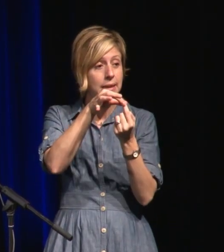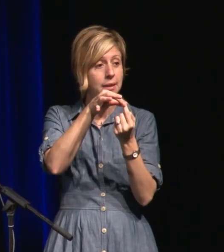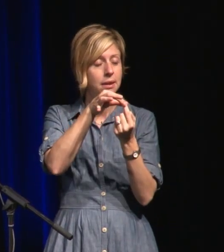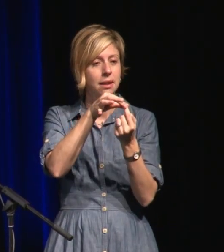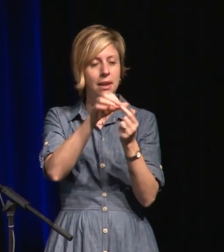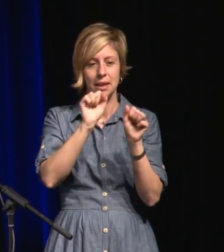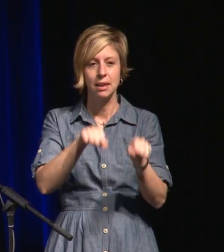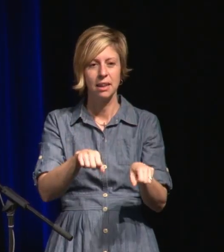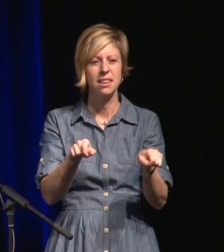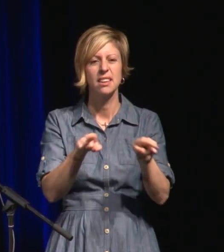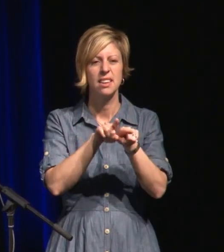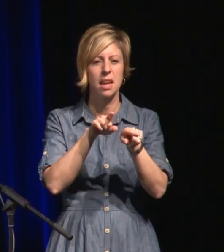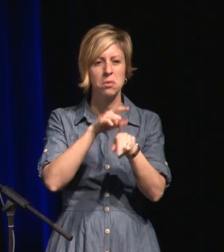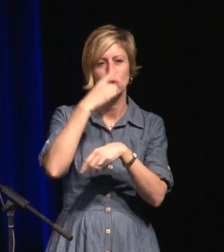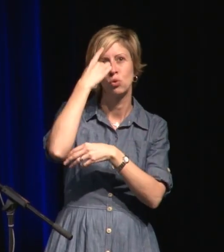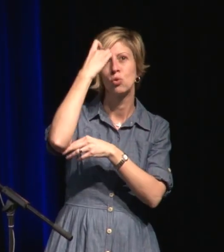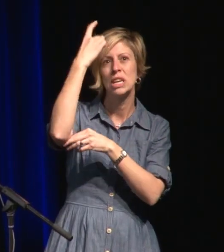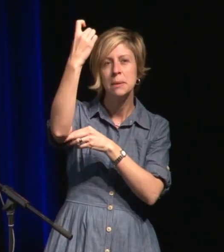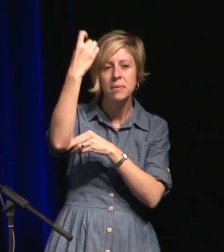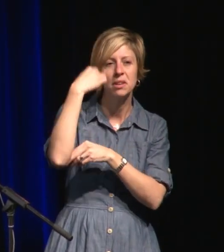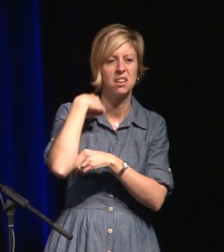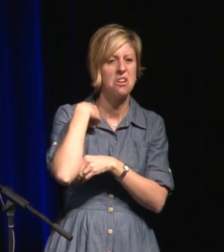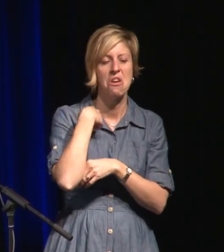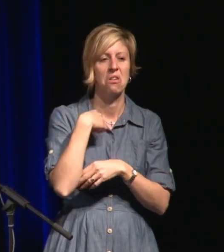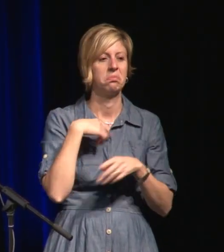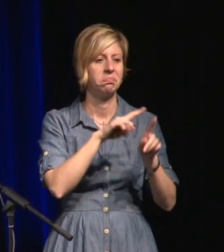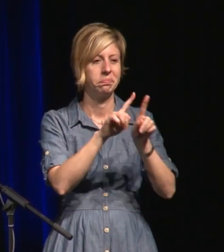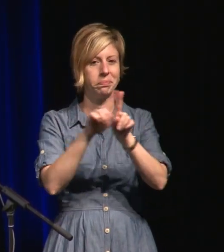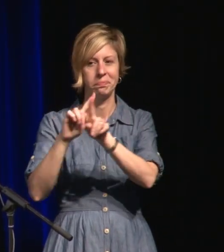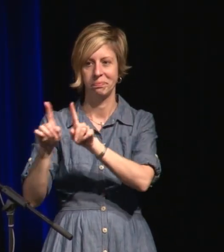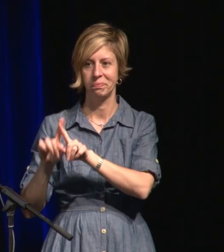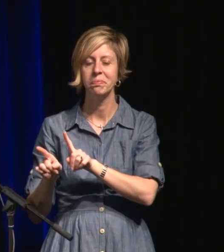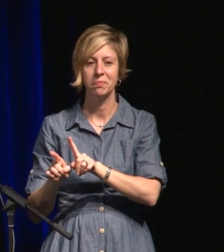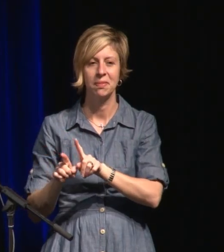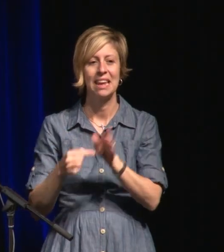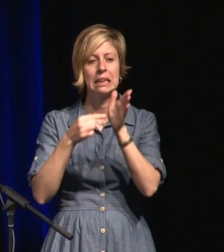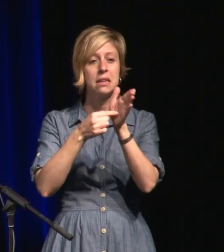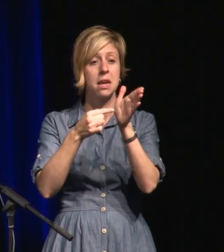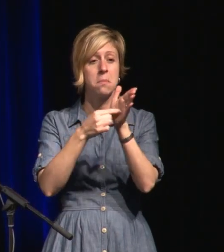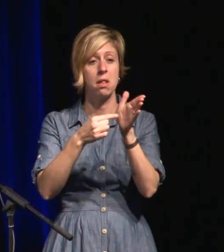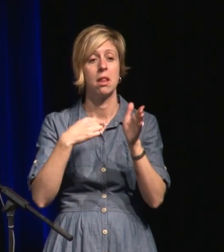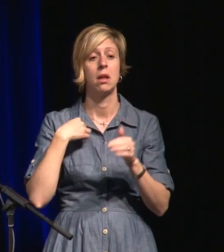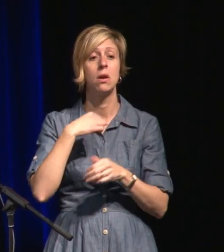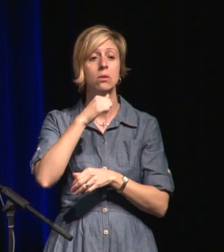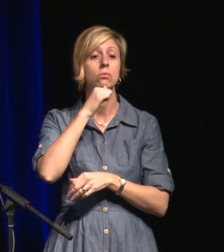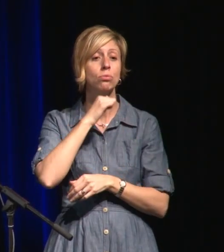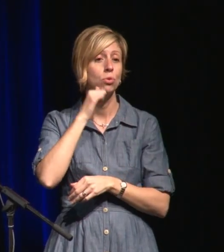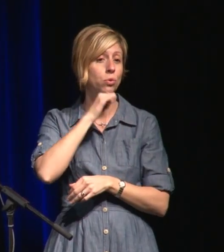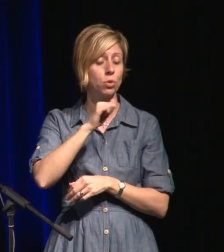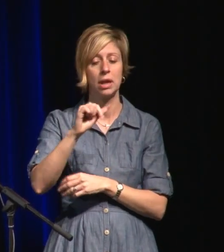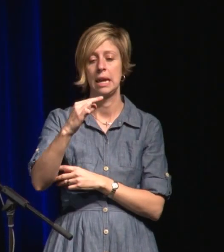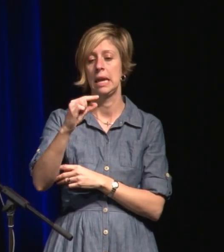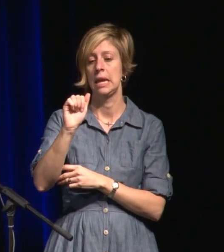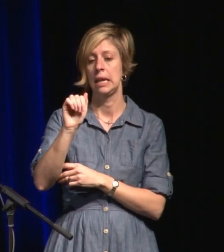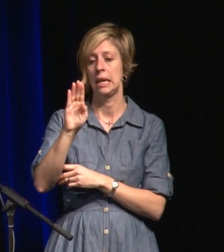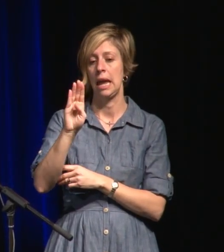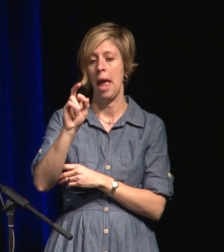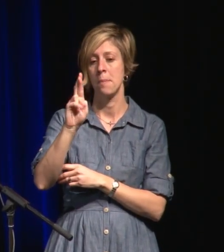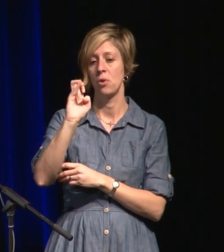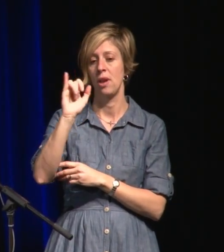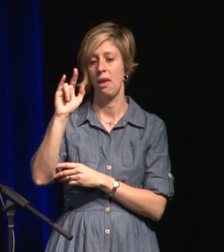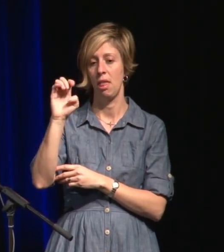alike. Take, for example, Gabrielle's story, a recent NSCC graduate, class